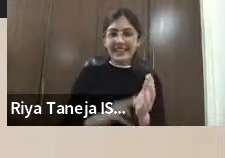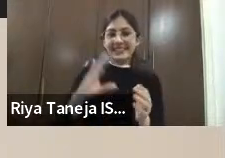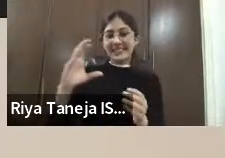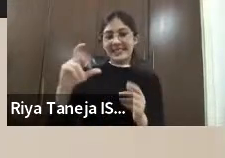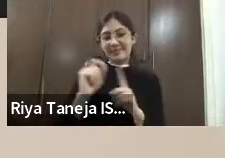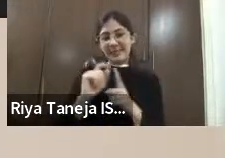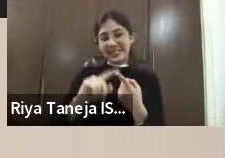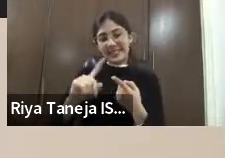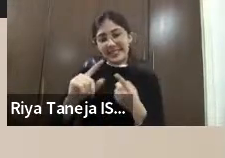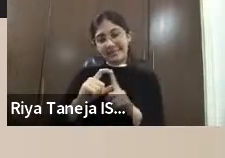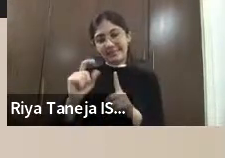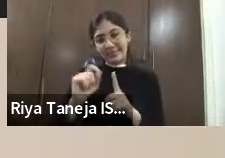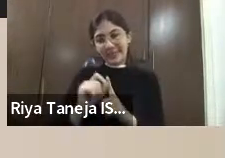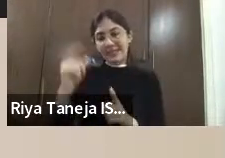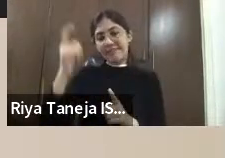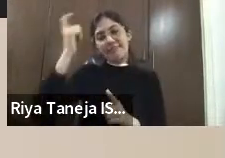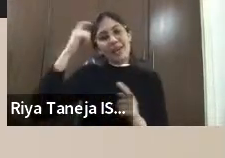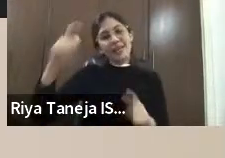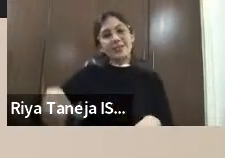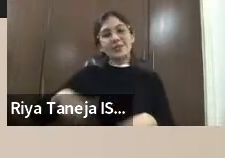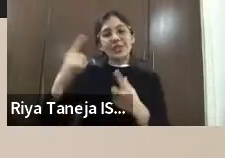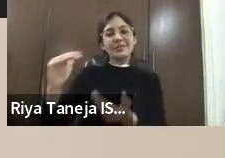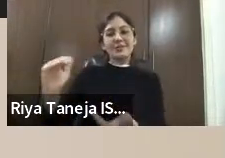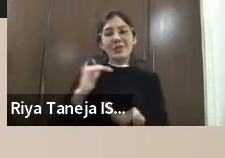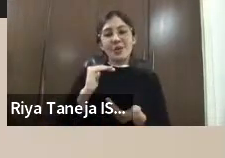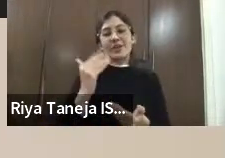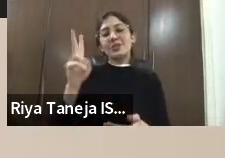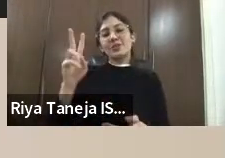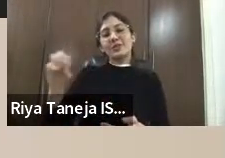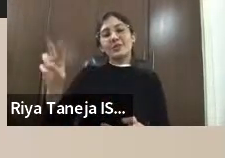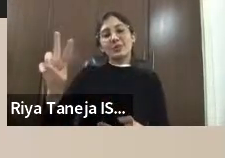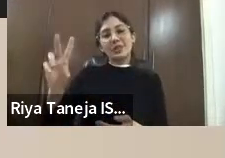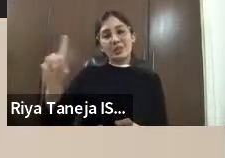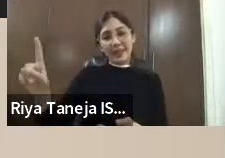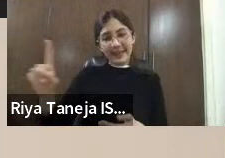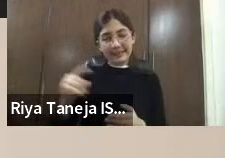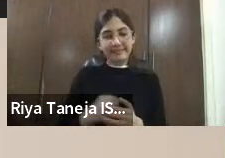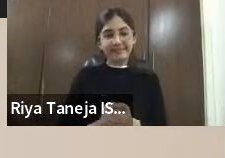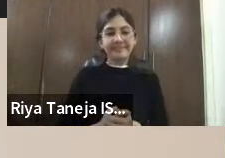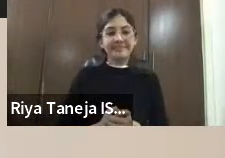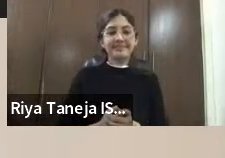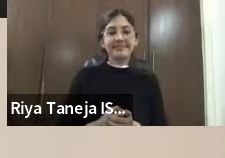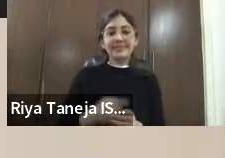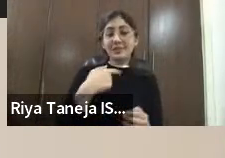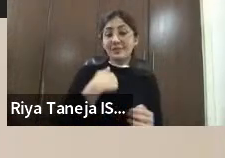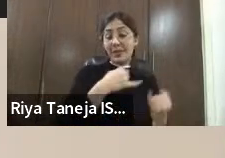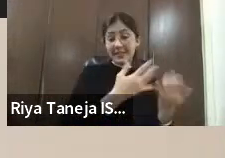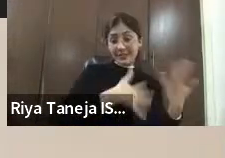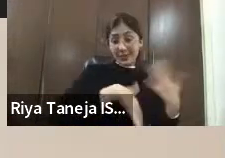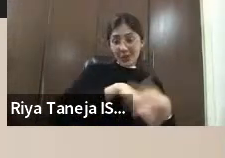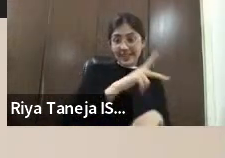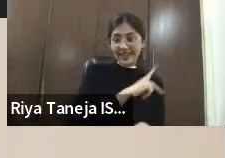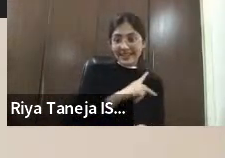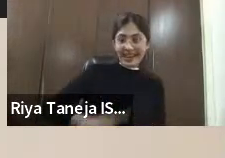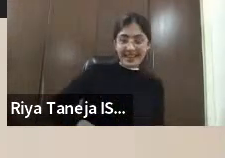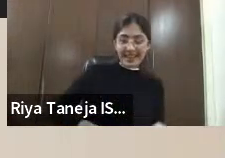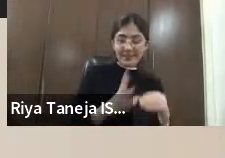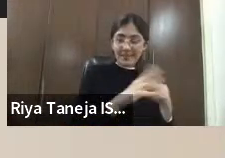NCPEDP-MIndtree Helen Keller Award for the year 2021 to Spastic Society of Karnataka,